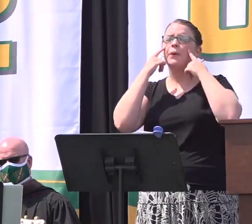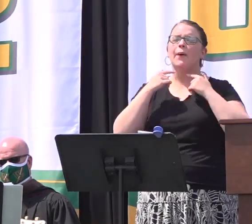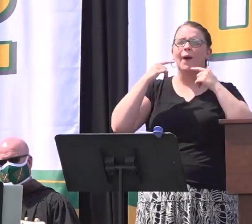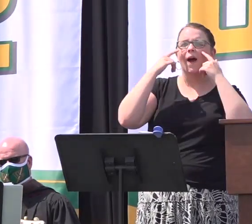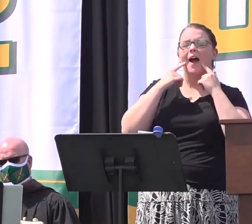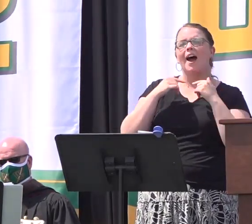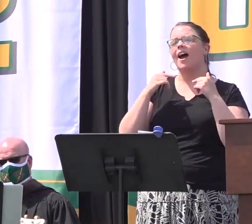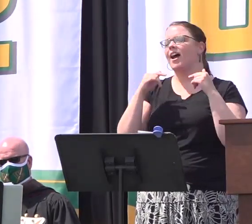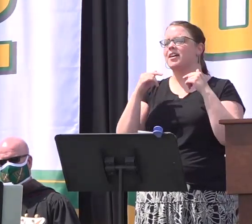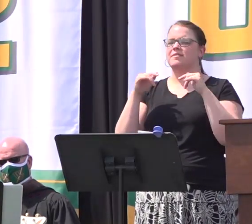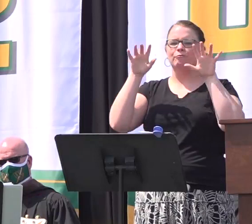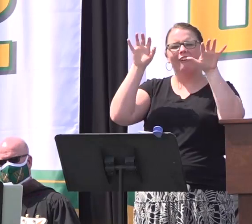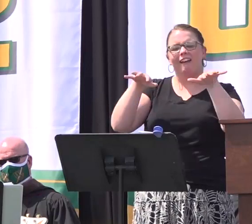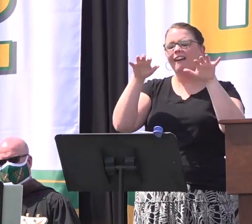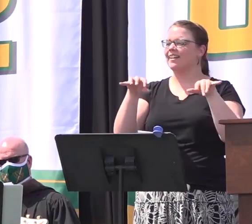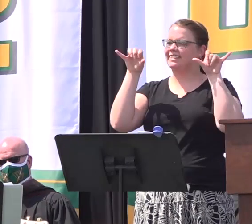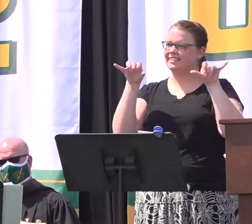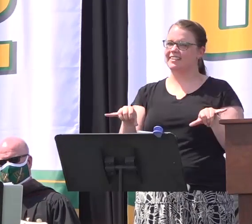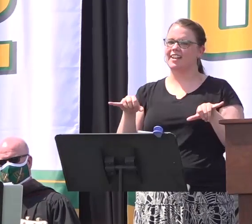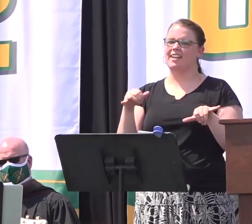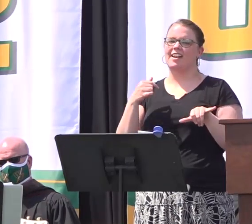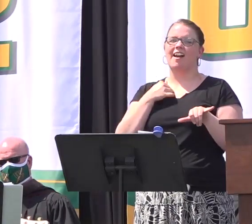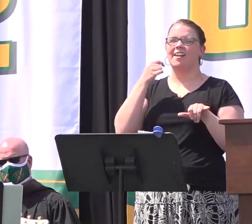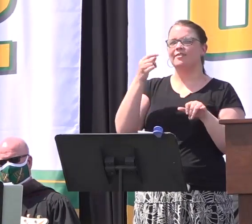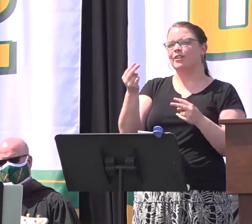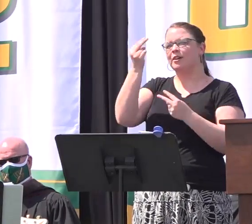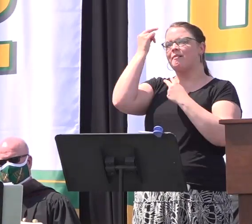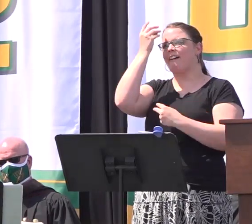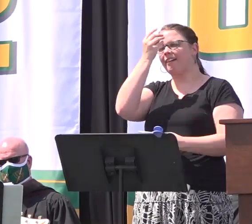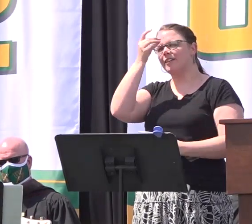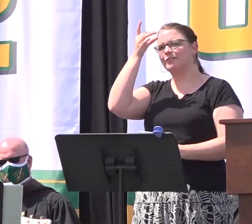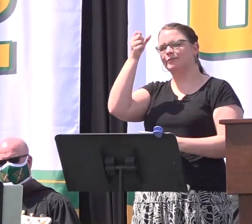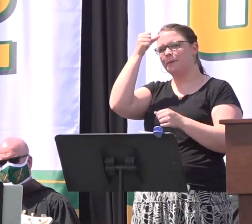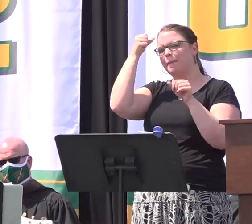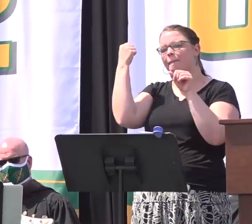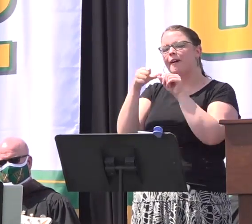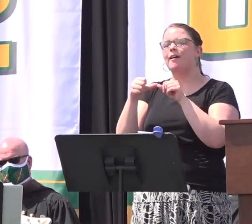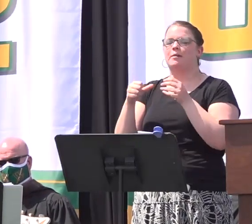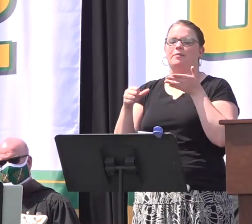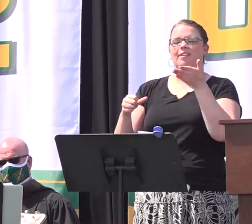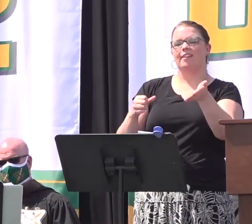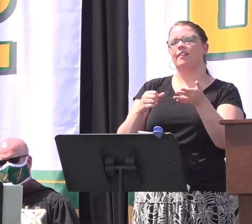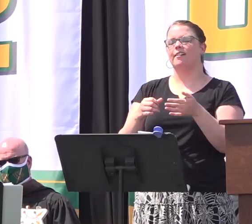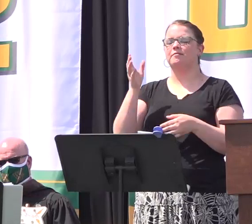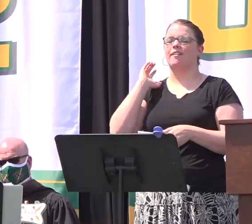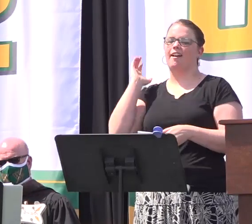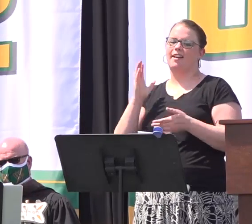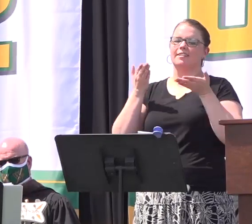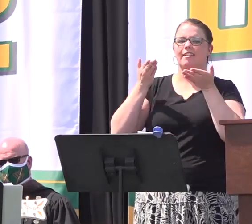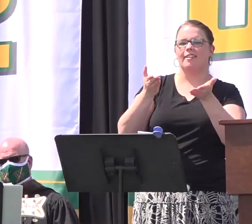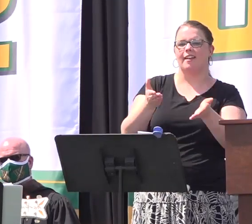remain. Flickering embers, higher and higher as they carry me back to the Mull